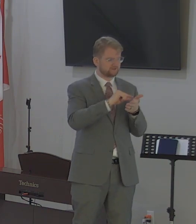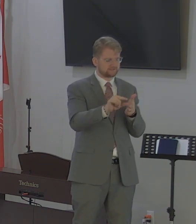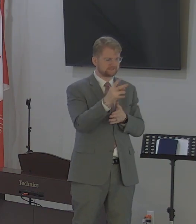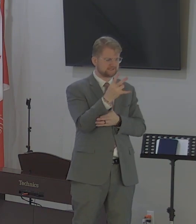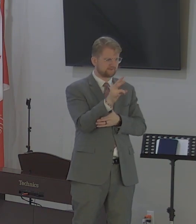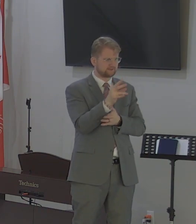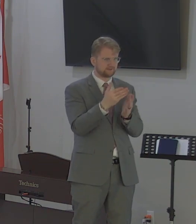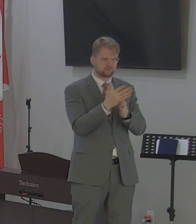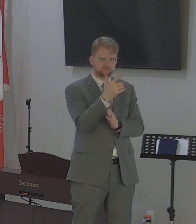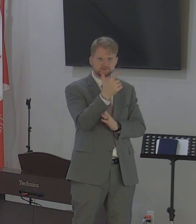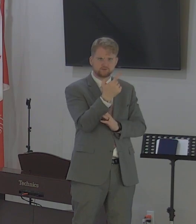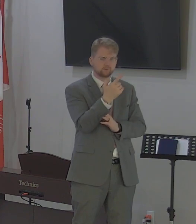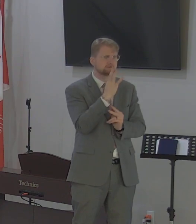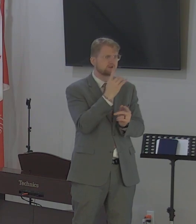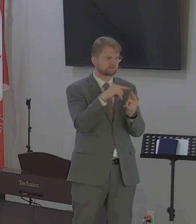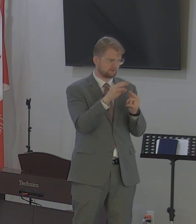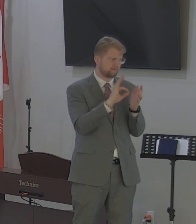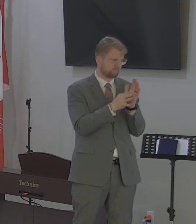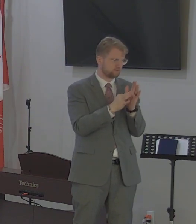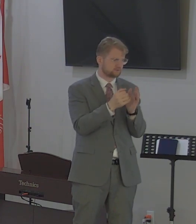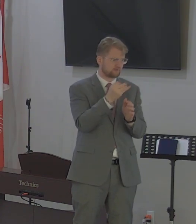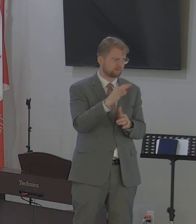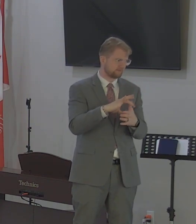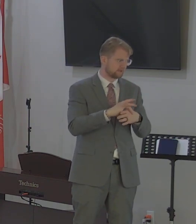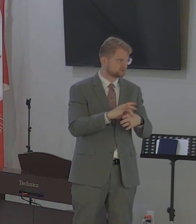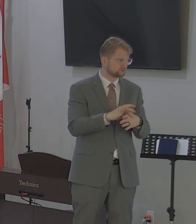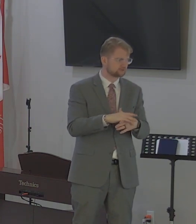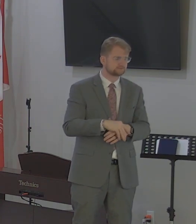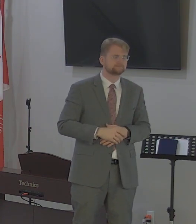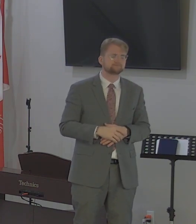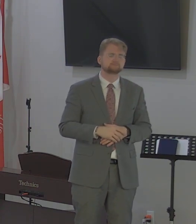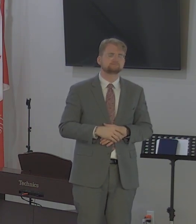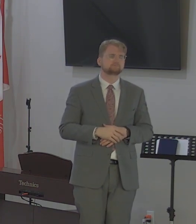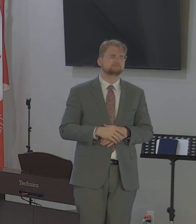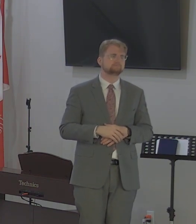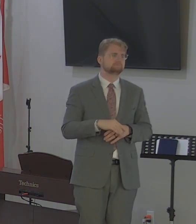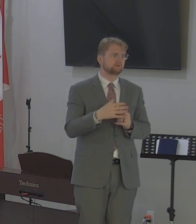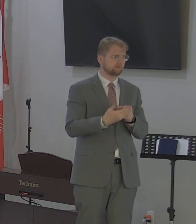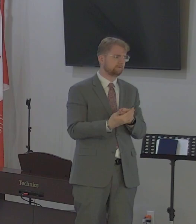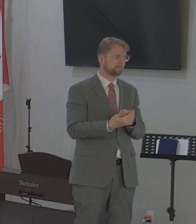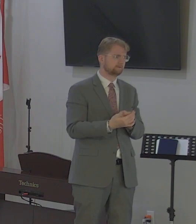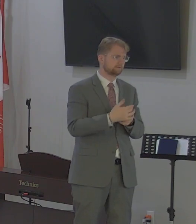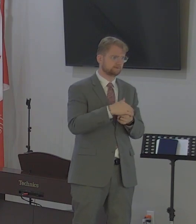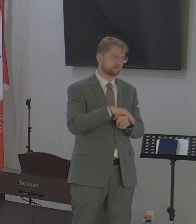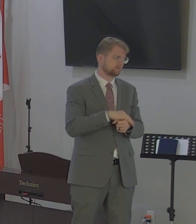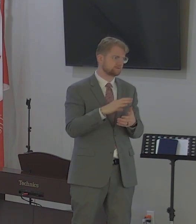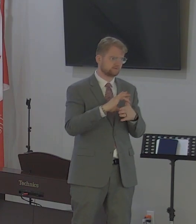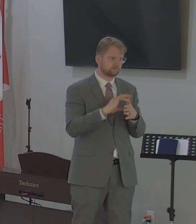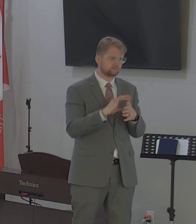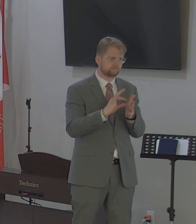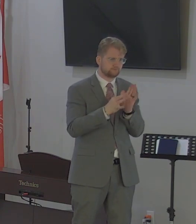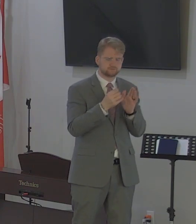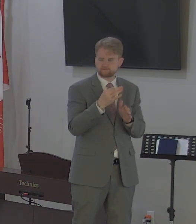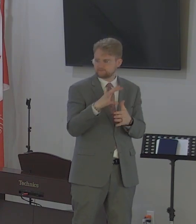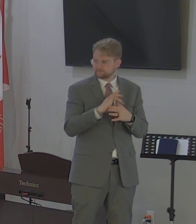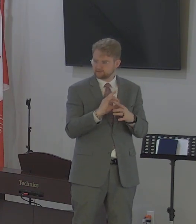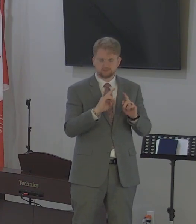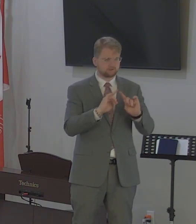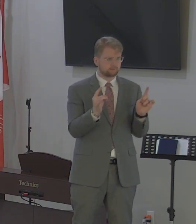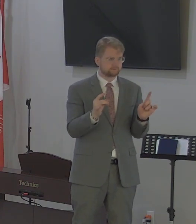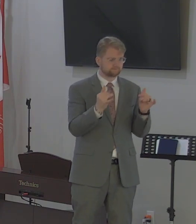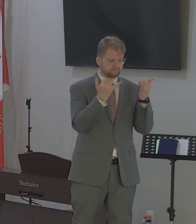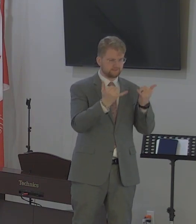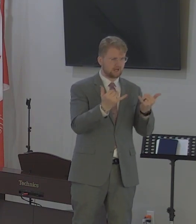flesh. I covered pretty intensively there the gospel piece, but now I want to move over.